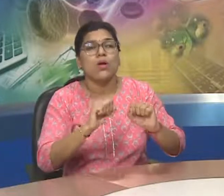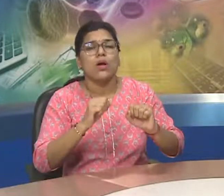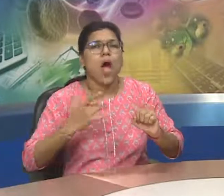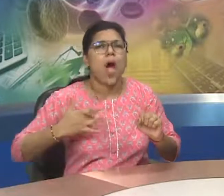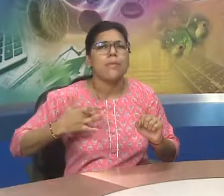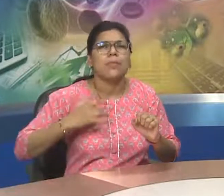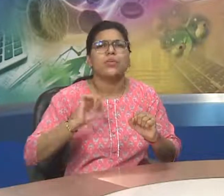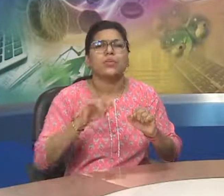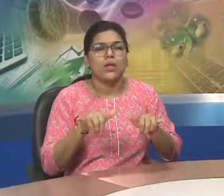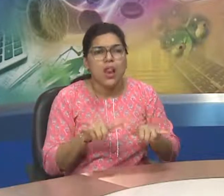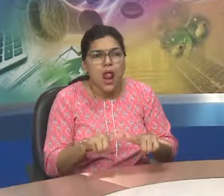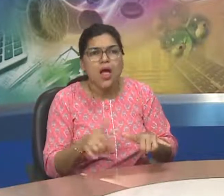Aquatic plants,